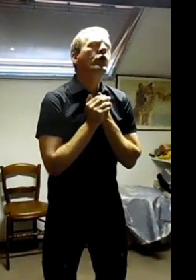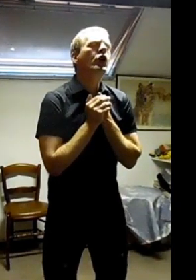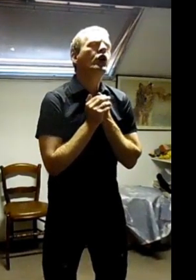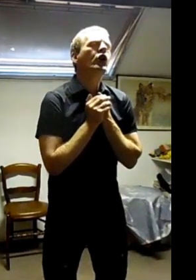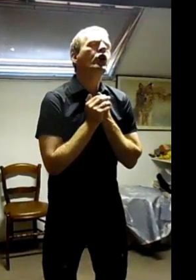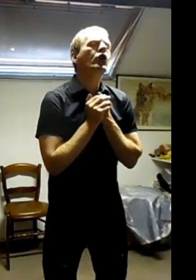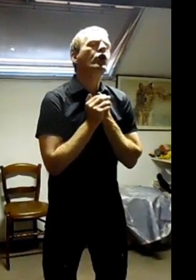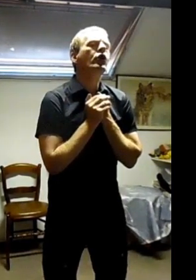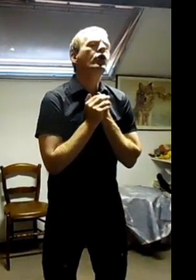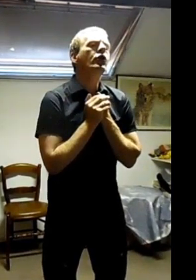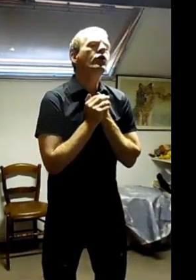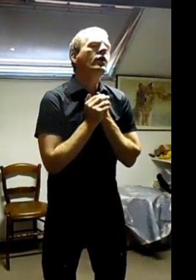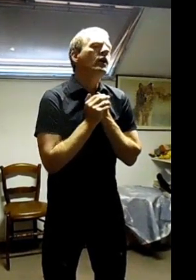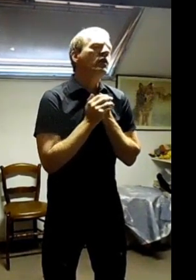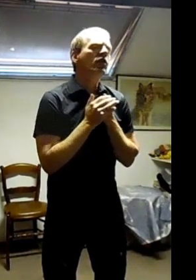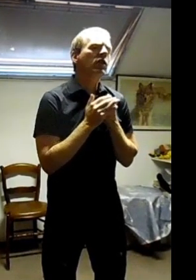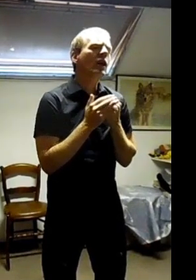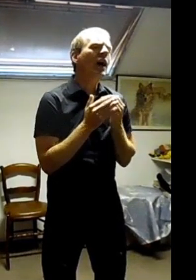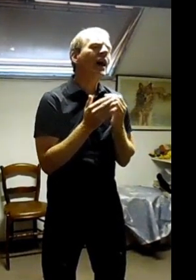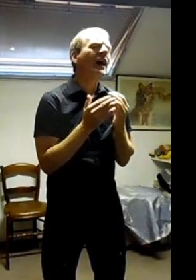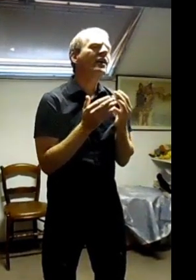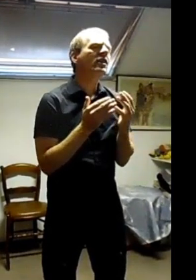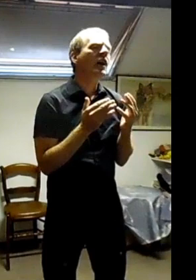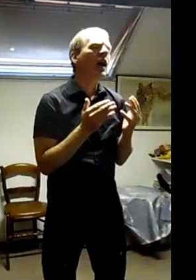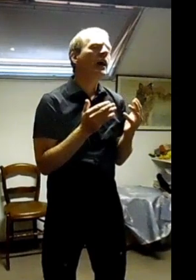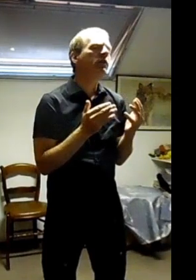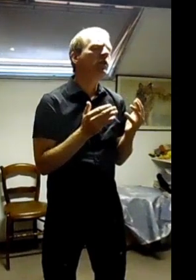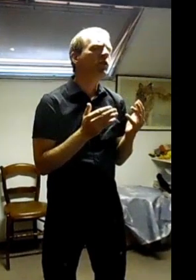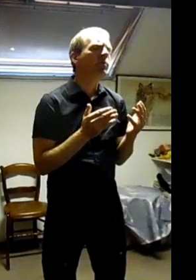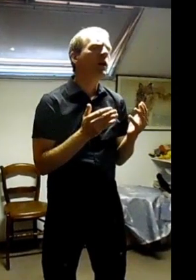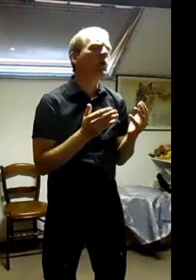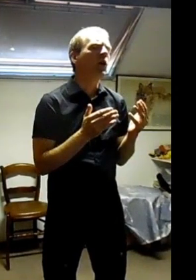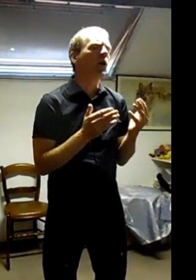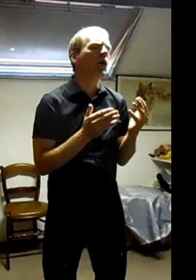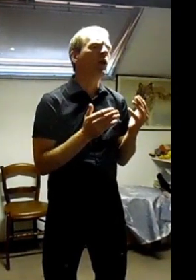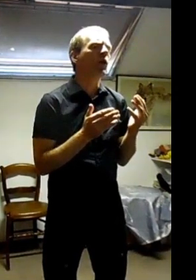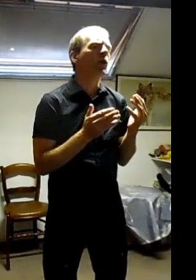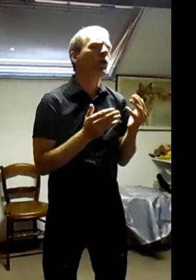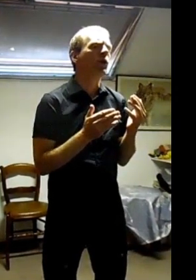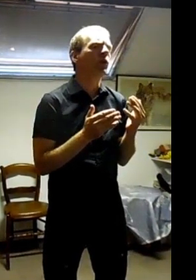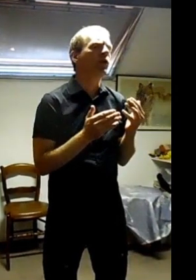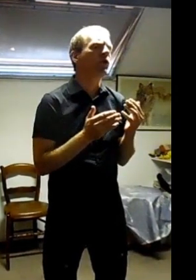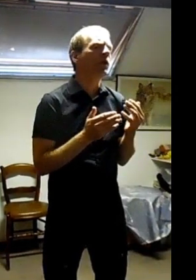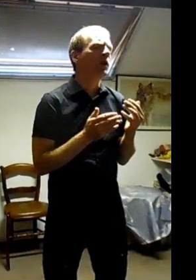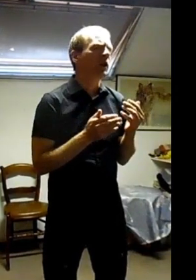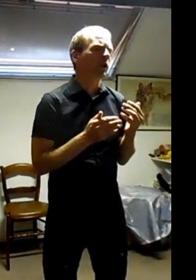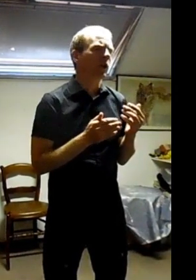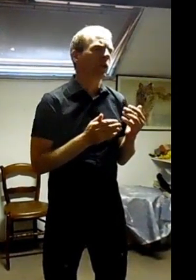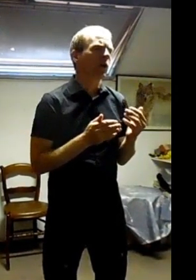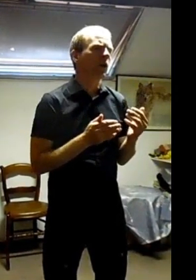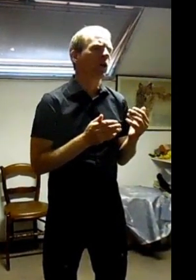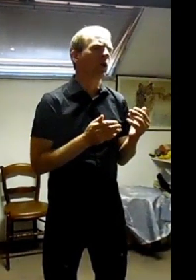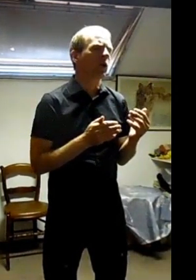be, Just like the kind that spirits they will